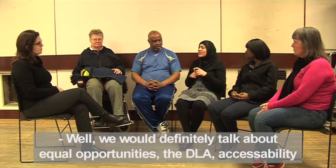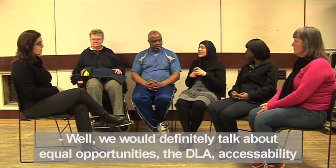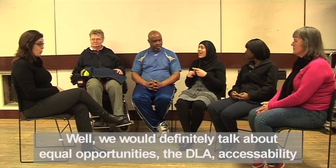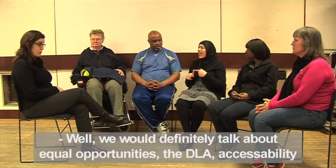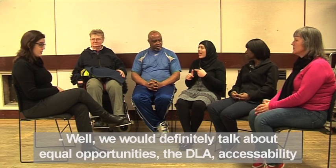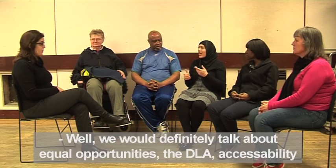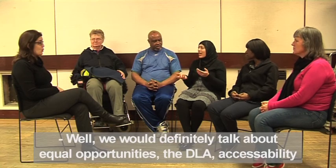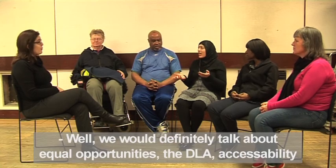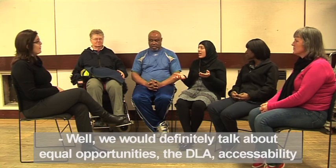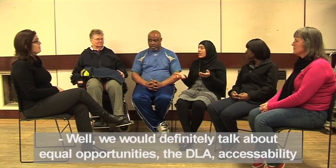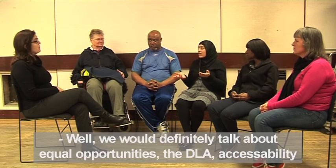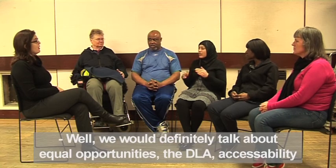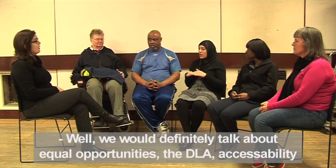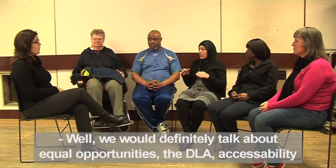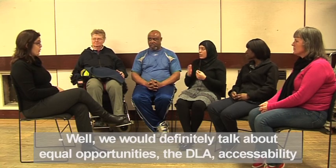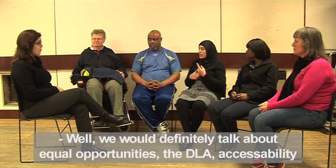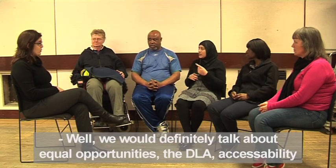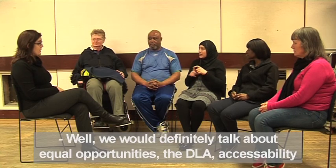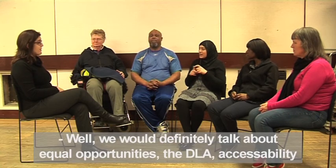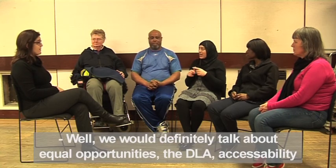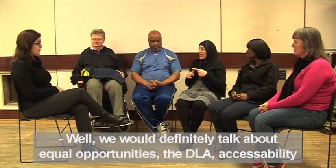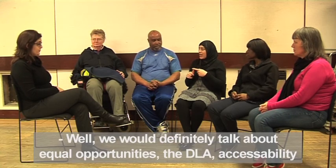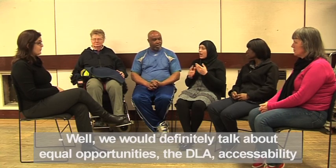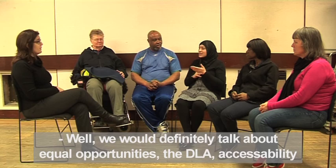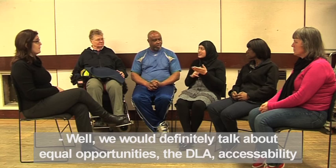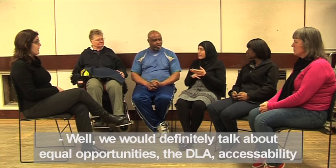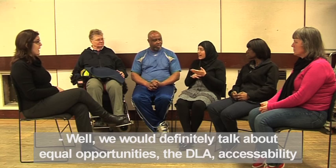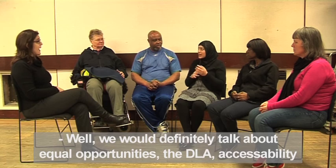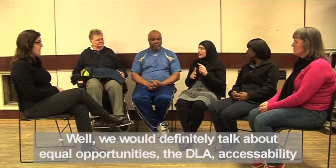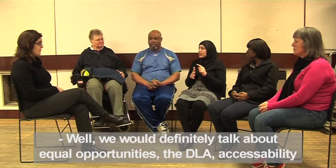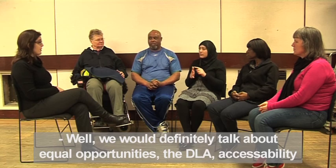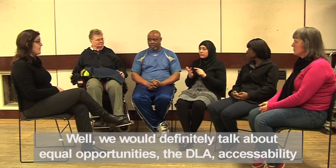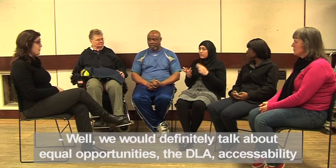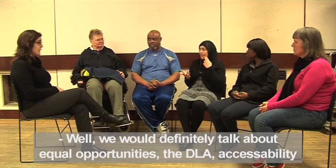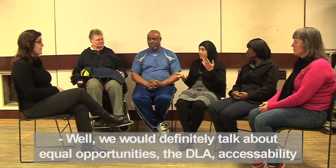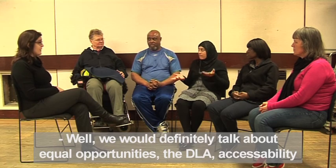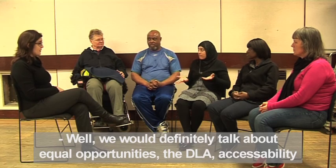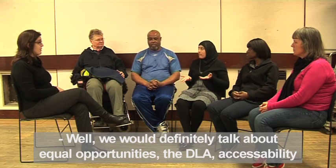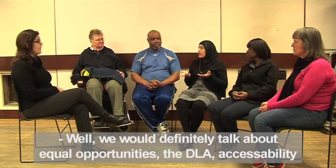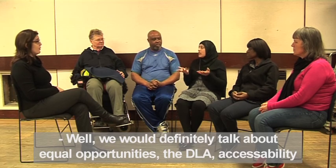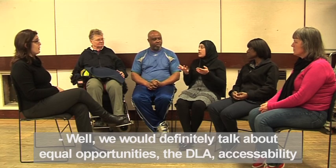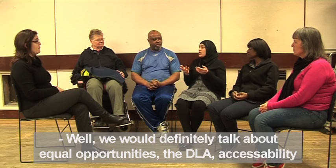we would definitely talk about equal opportunities, the DLA, accessibility for deaf